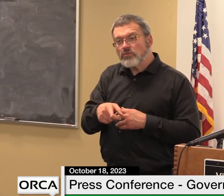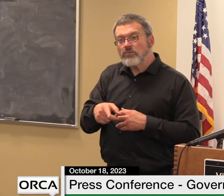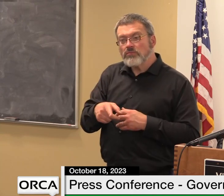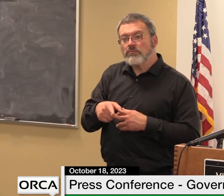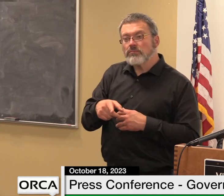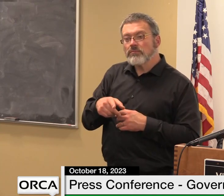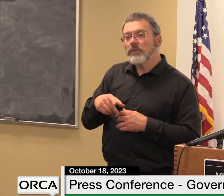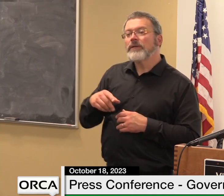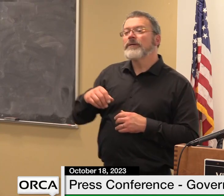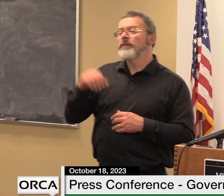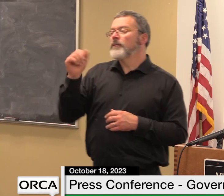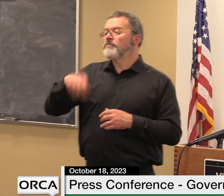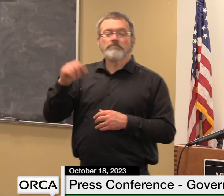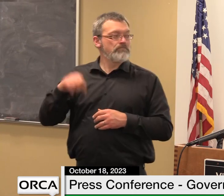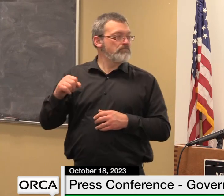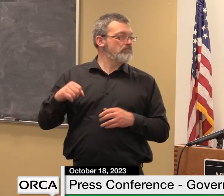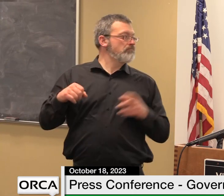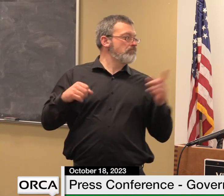appreciate the question.